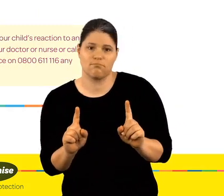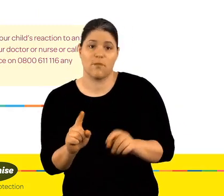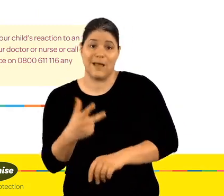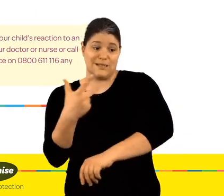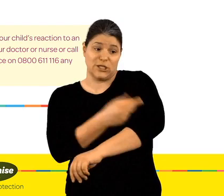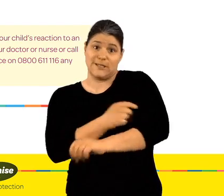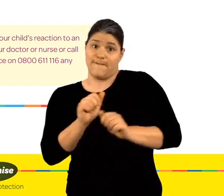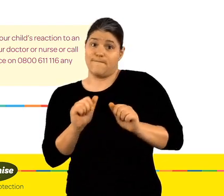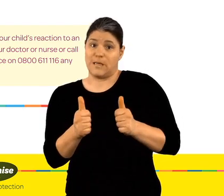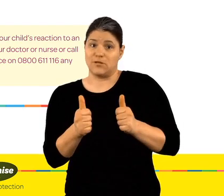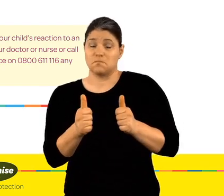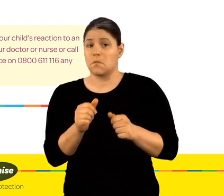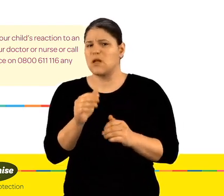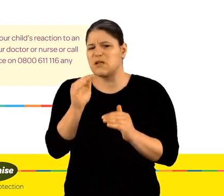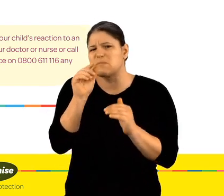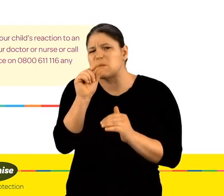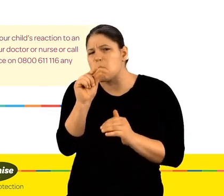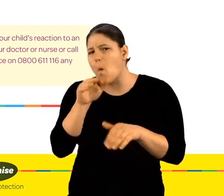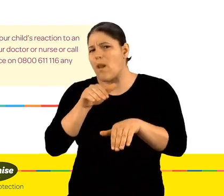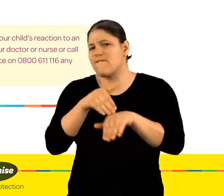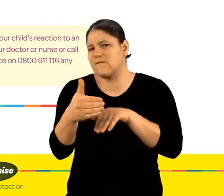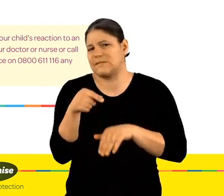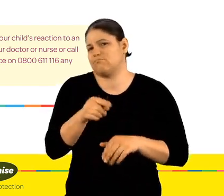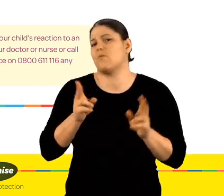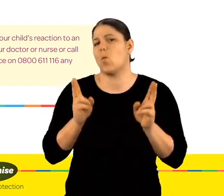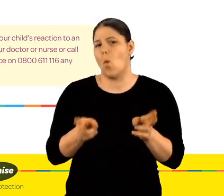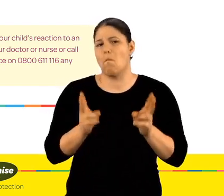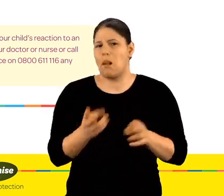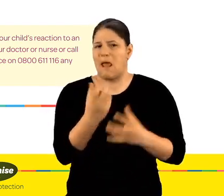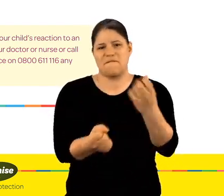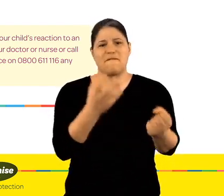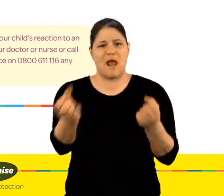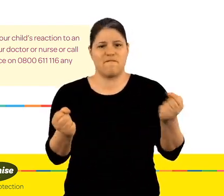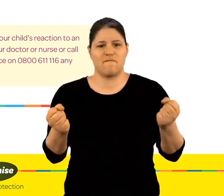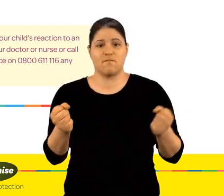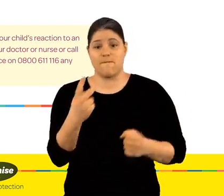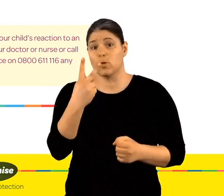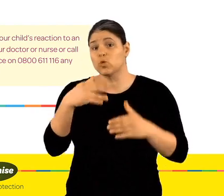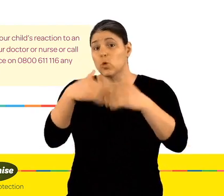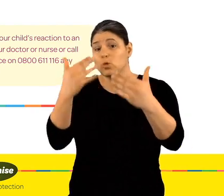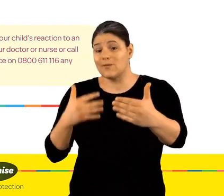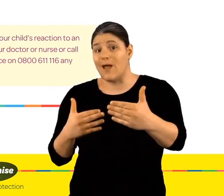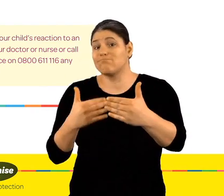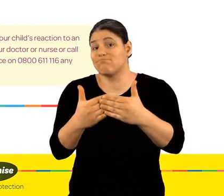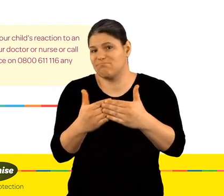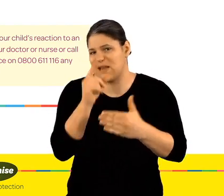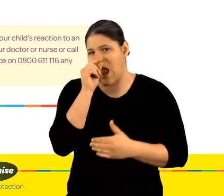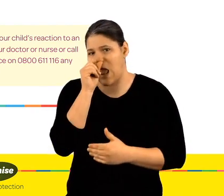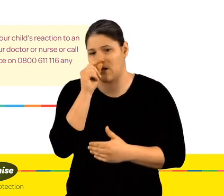It is common for babies and young children to have mild reactions after immunization. These reactions may last